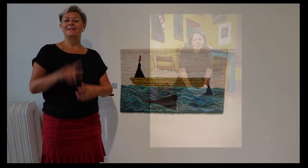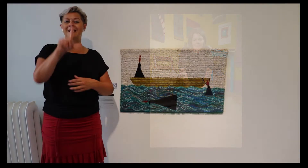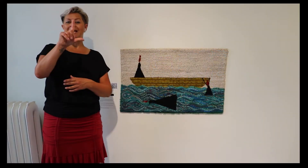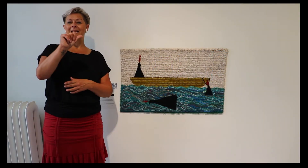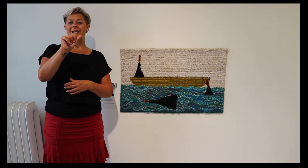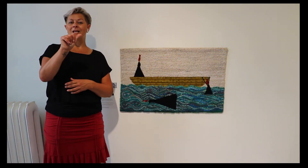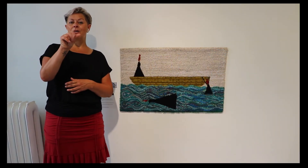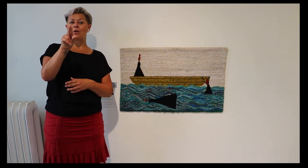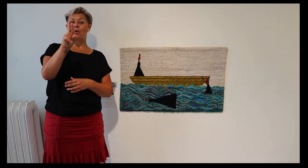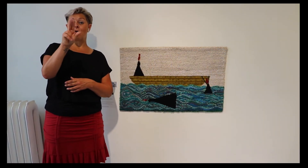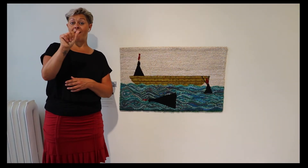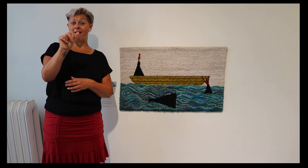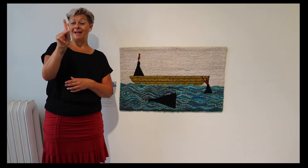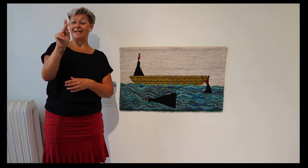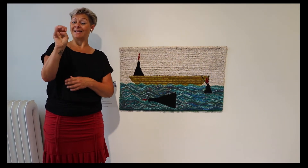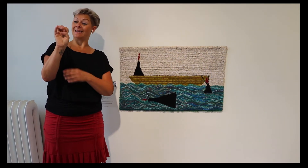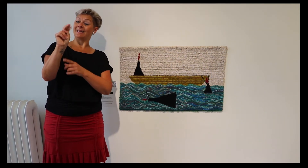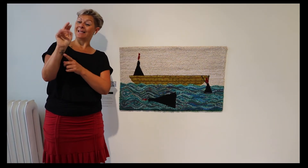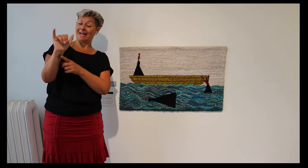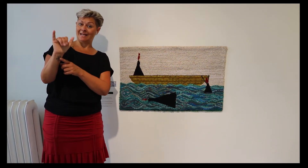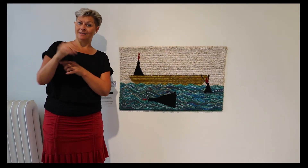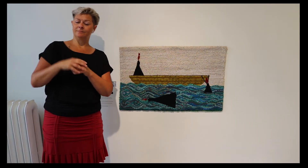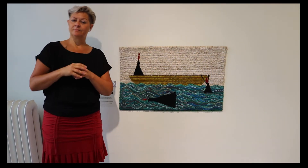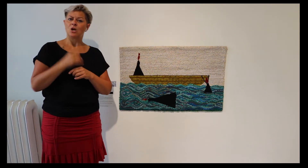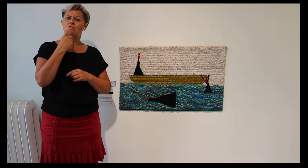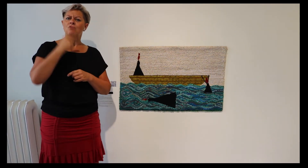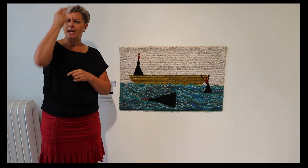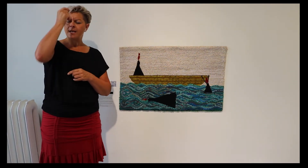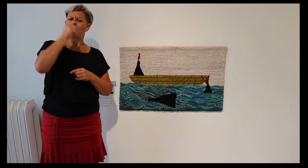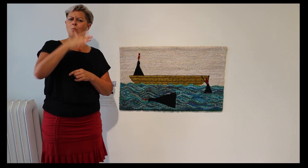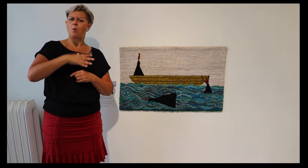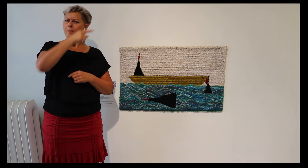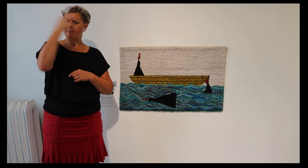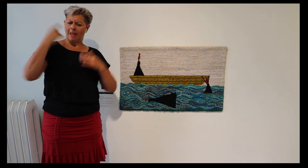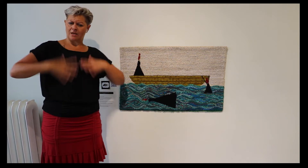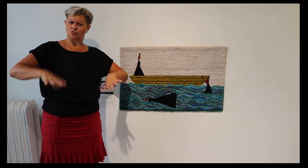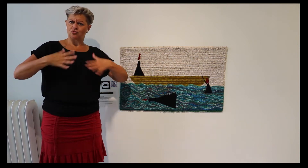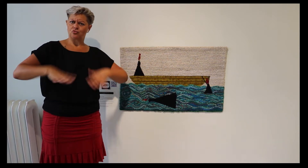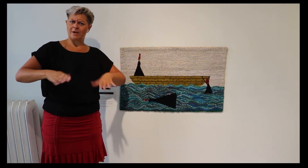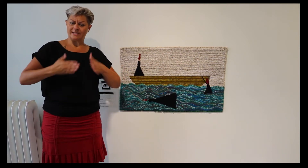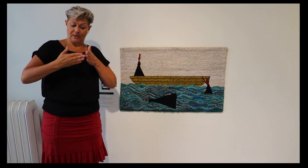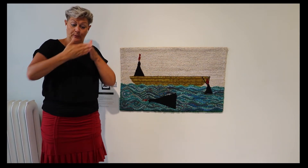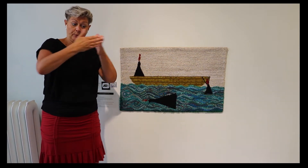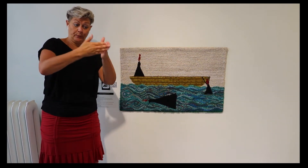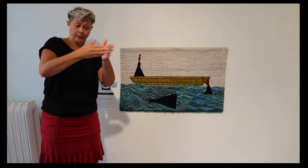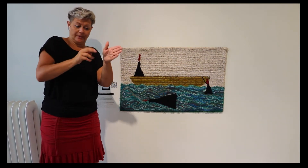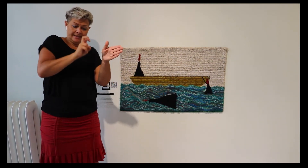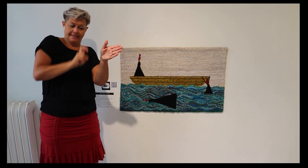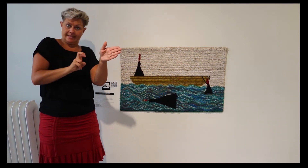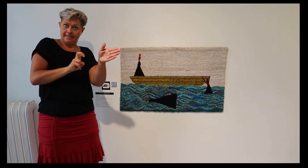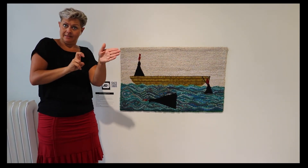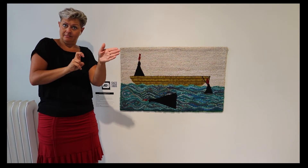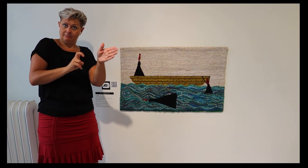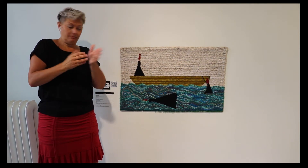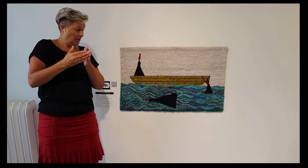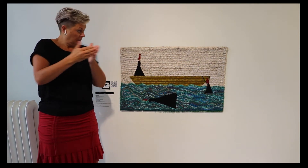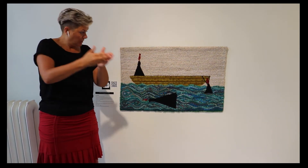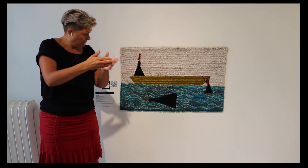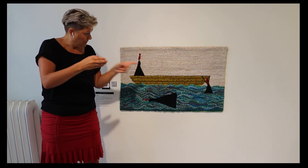Laura Kenney. A red-haired woman wearing a black dress is sitting on one end of a canoe. The canoe is in the